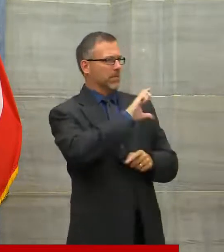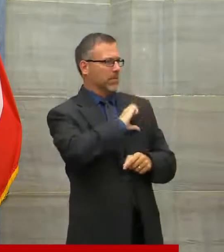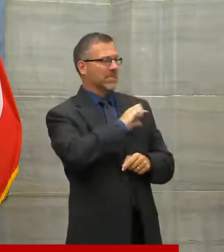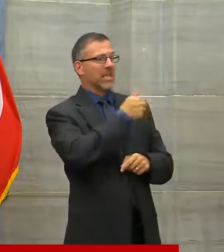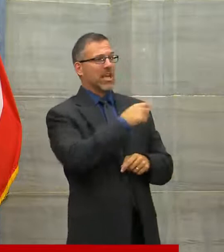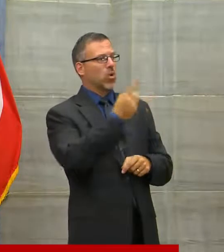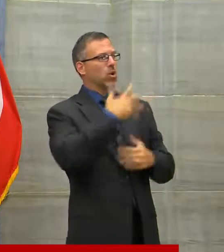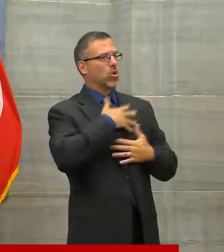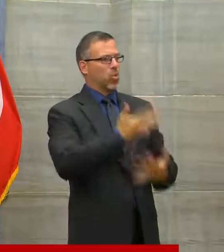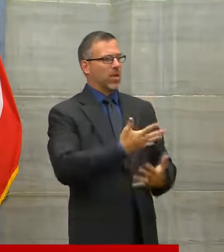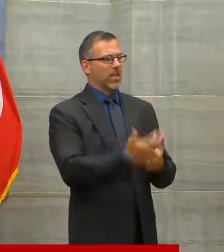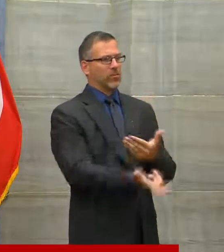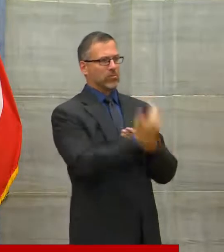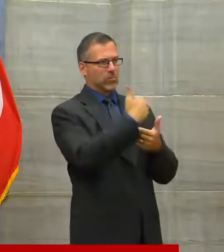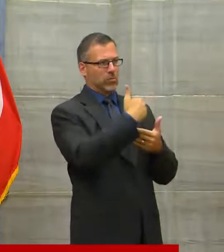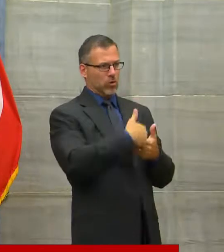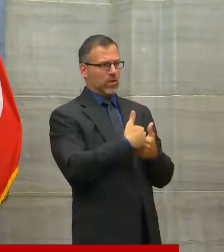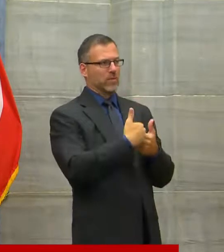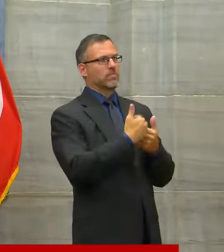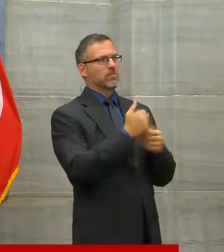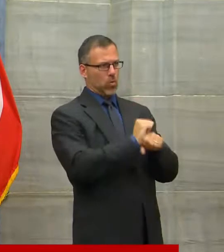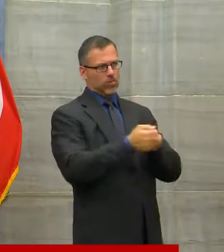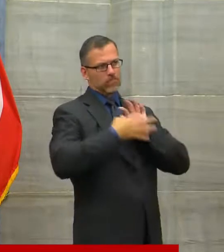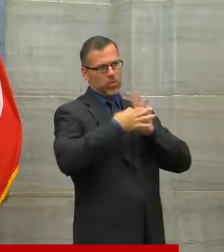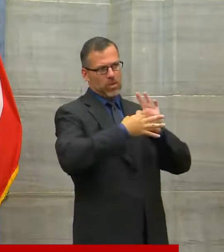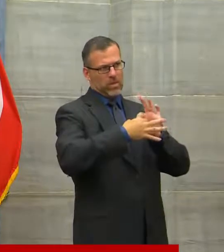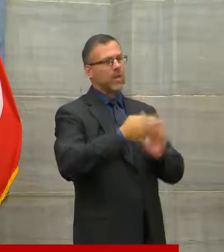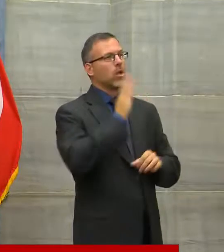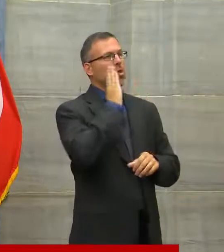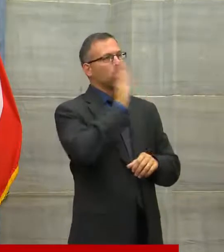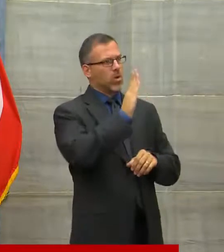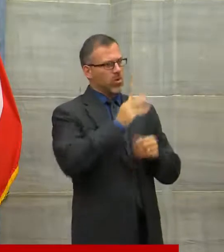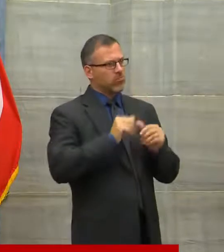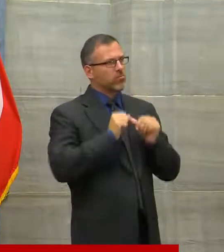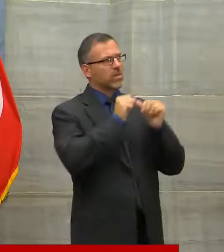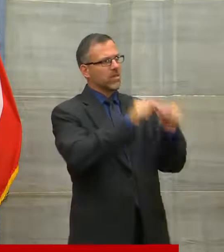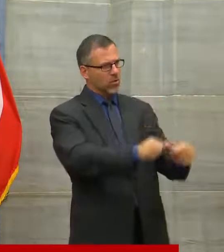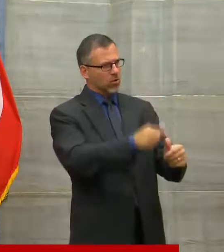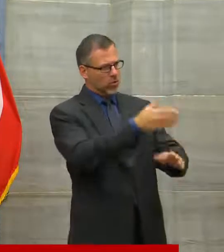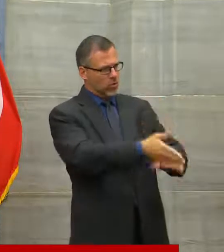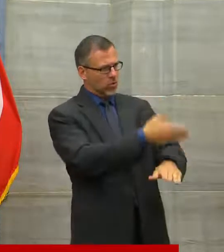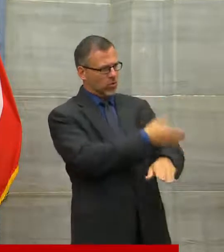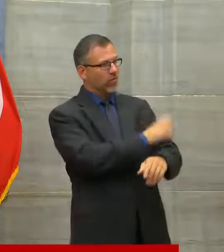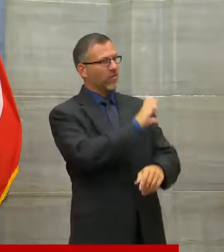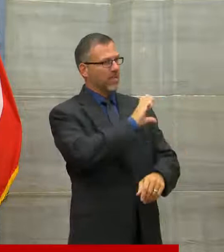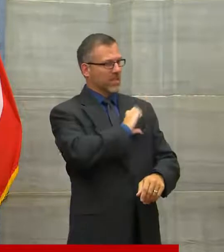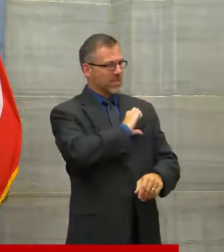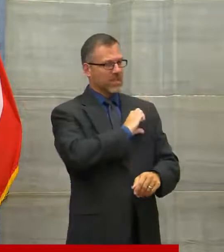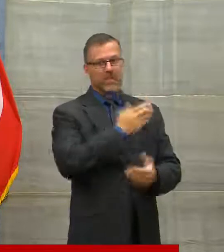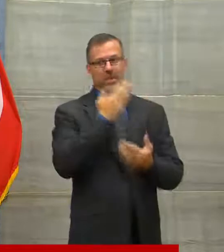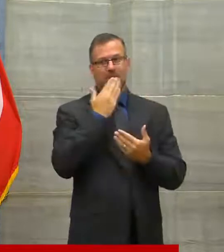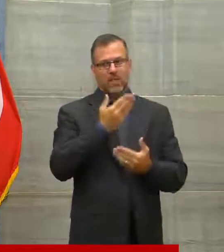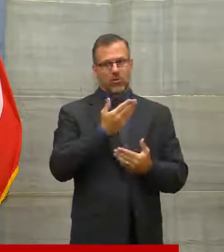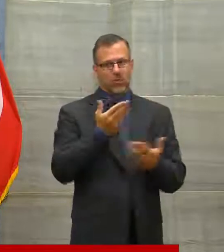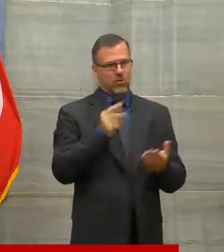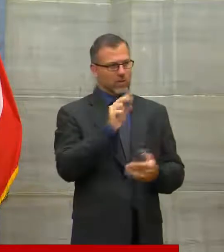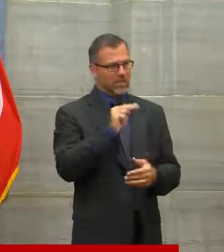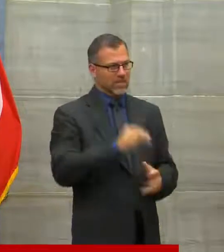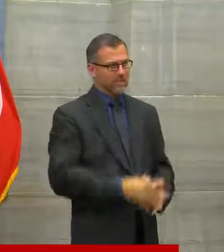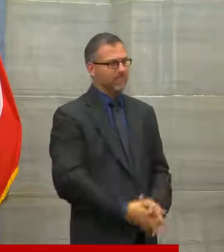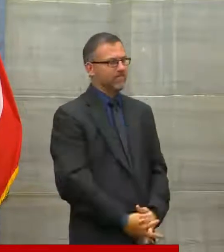us. We will continue to move Tennessee law enforcement forward. And thank you, Governor. Yes, sir.